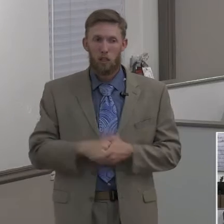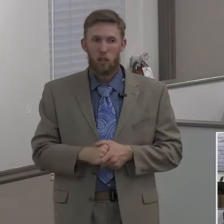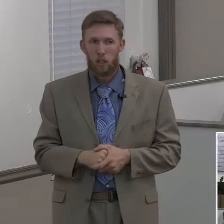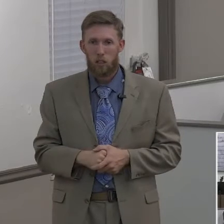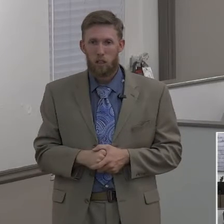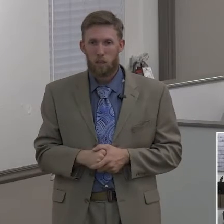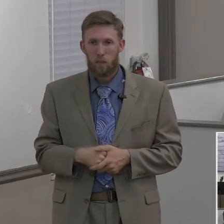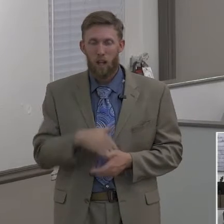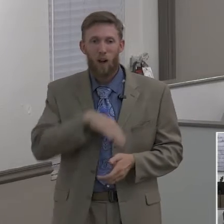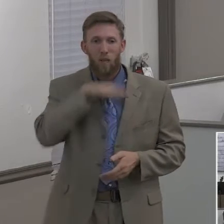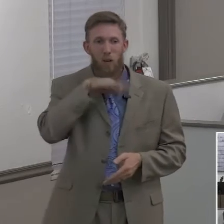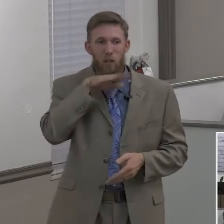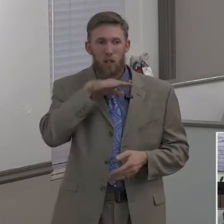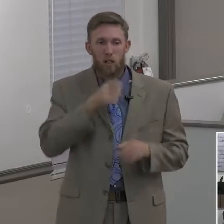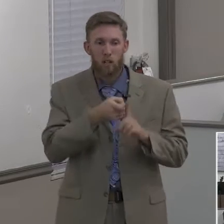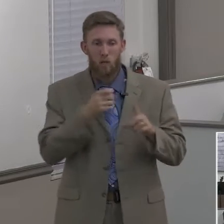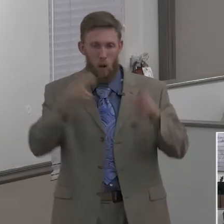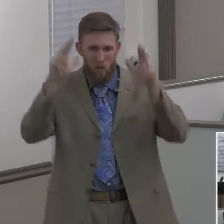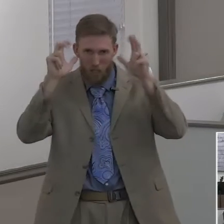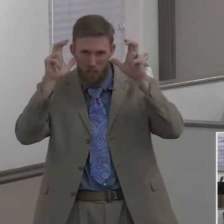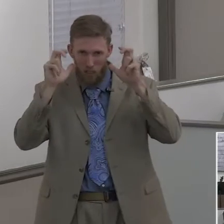Frustration is Satan's tool.